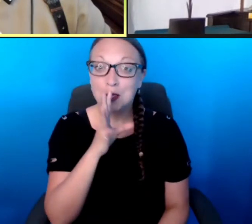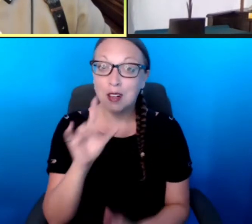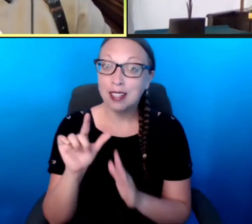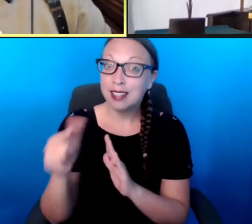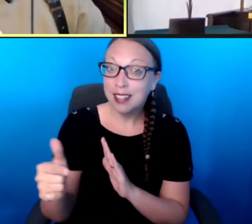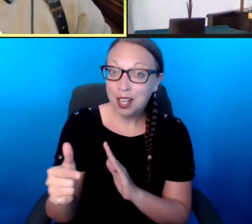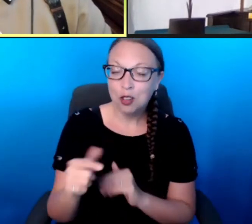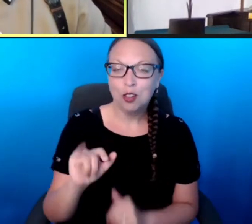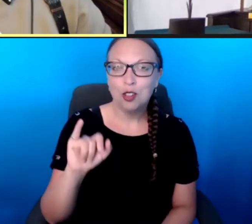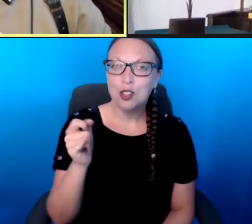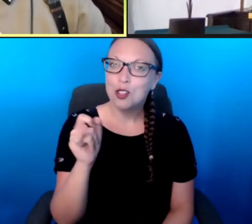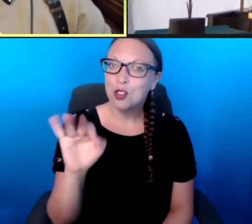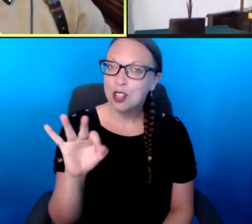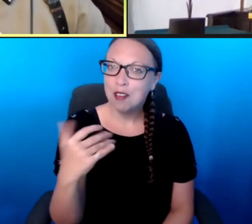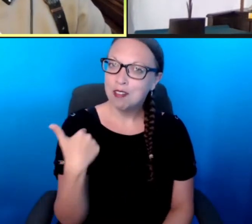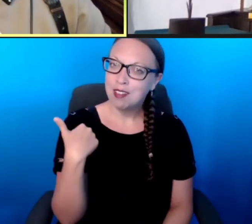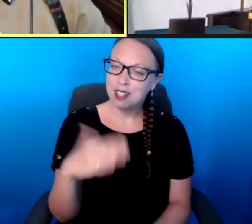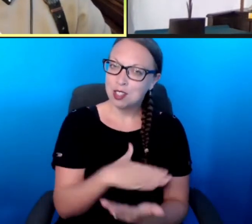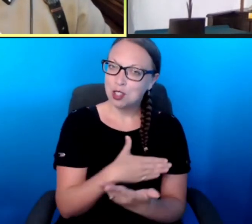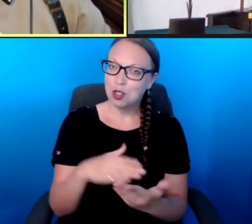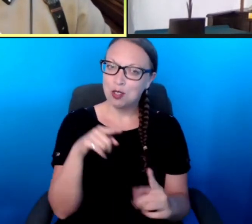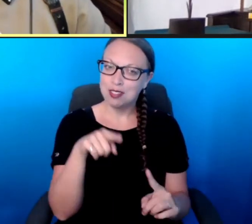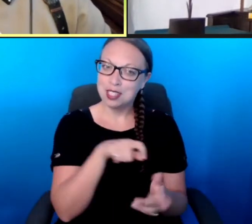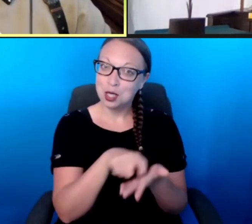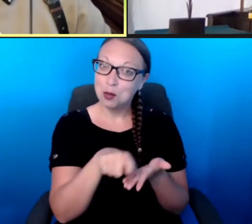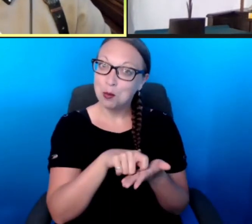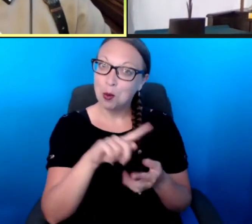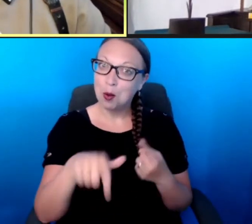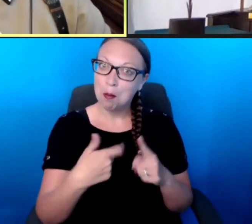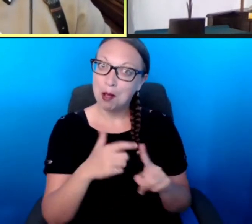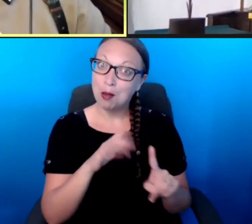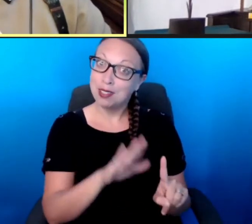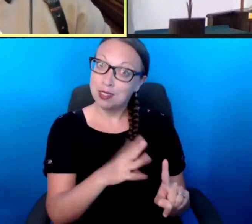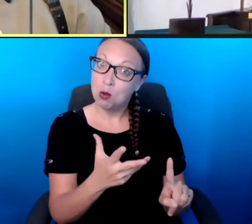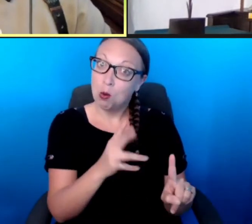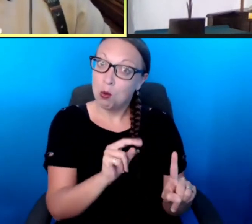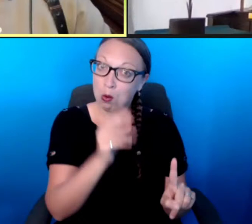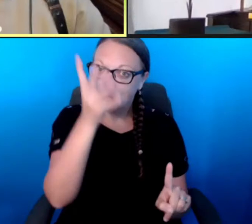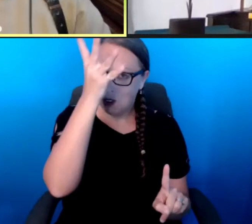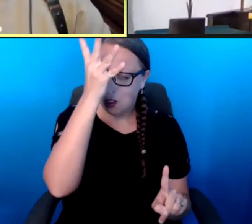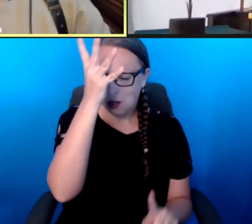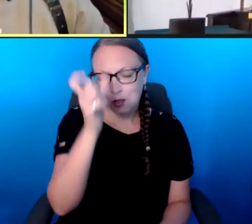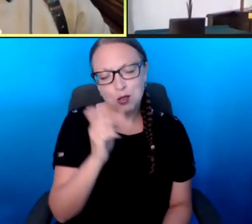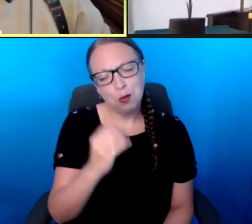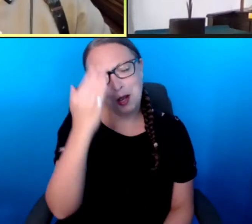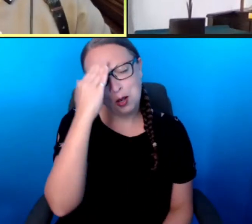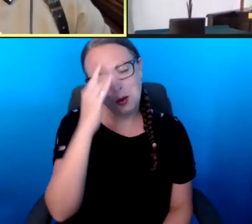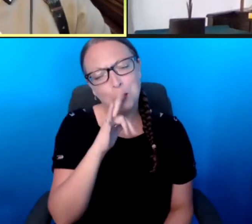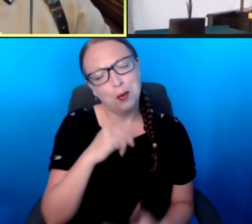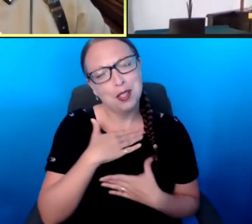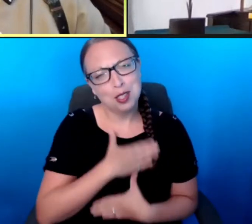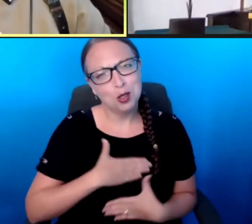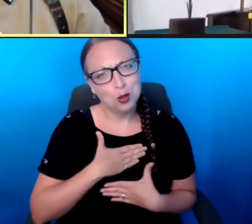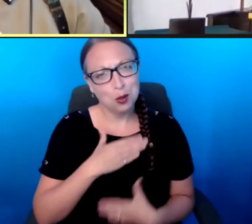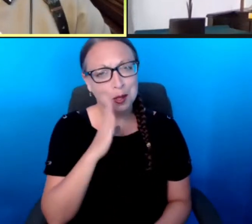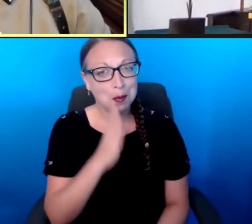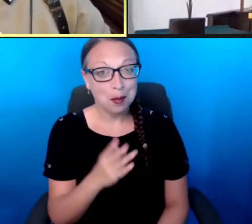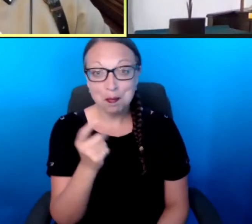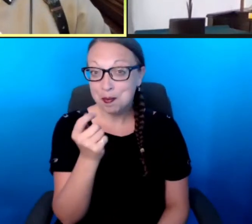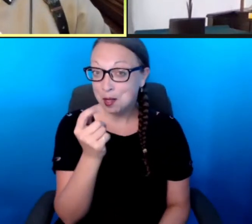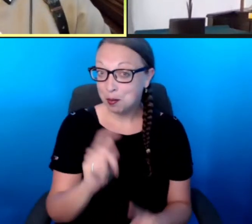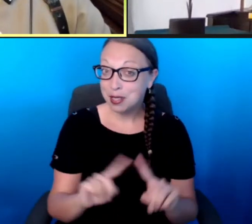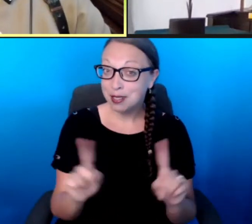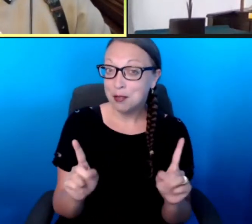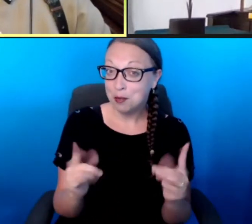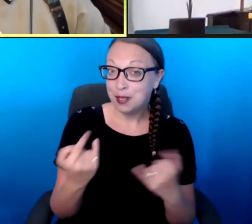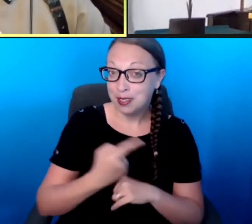got songs that he wrote about his father, and so I know you're going to really enjoy it. It's a little bit of different format.